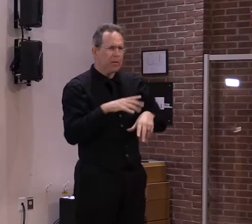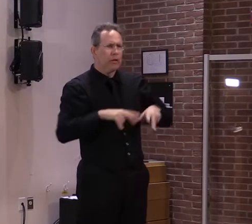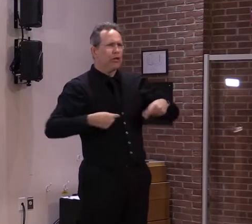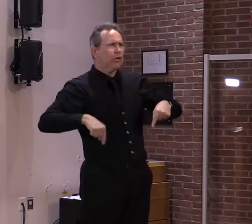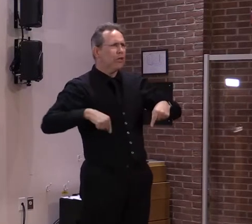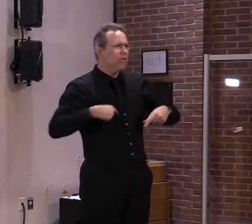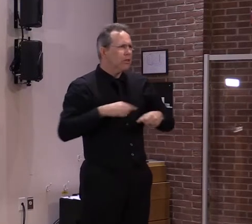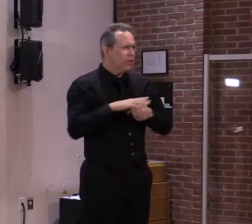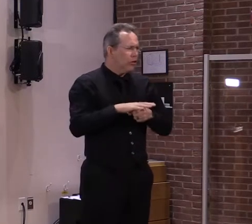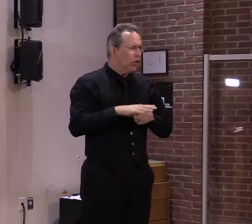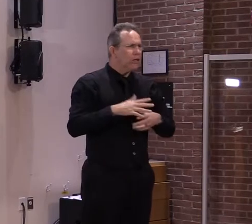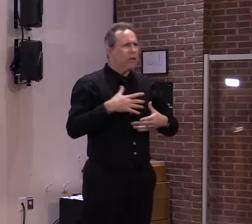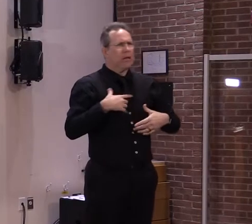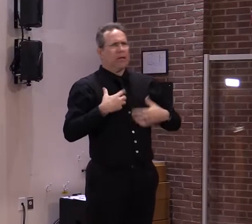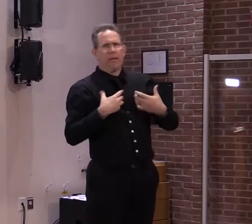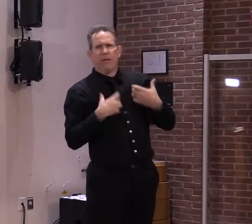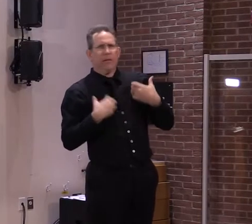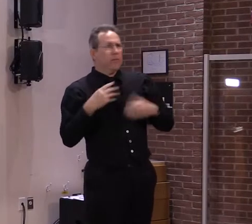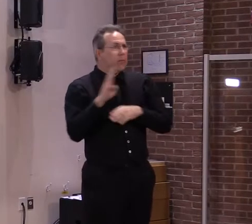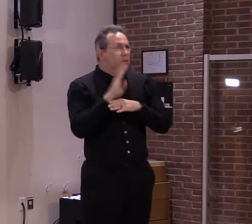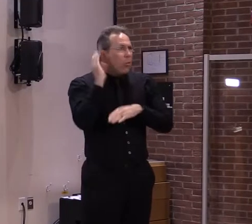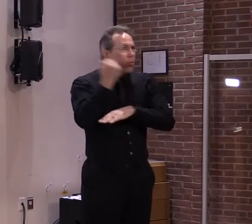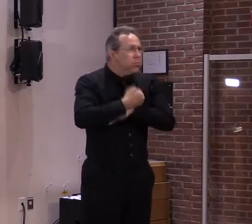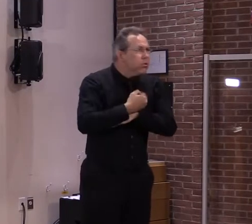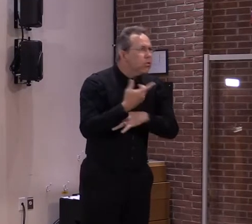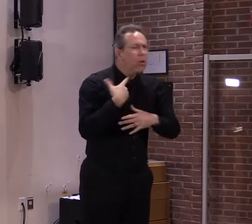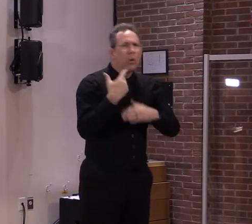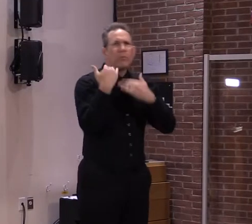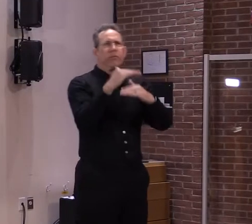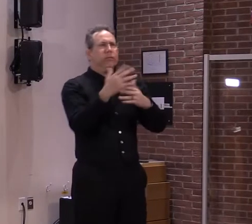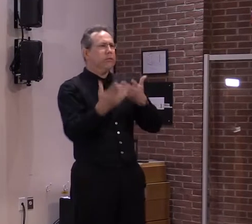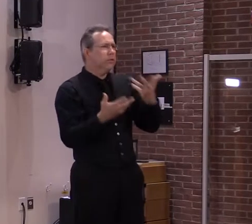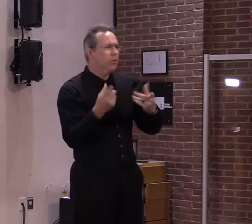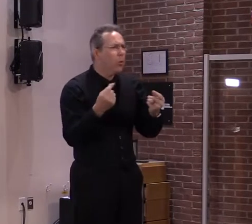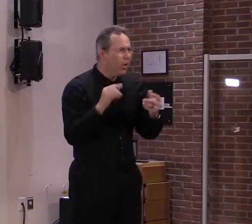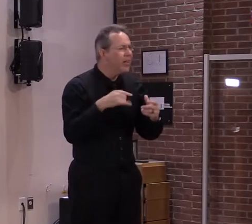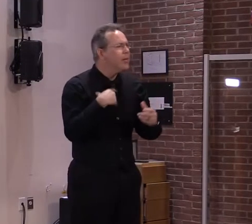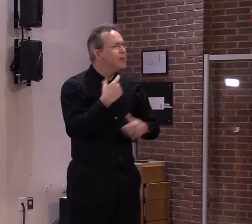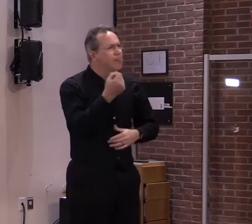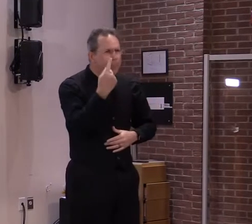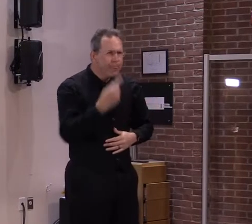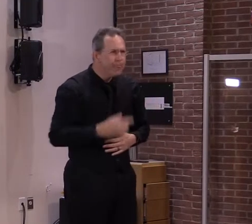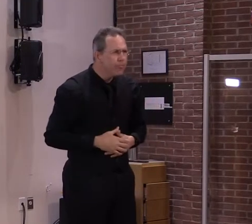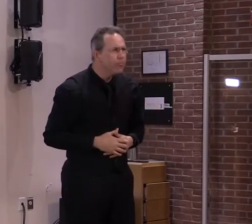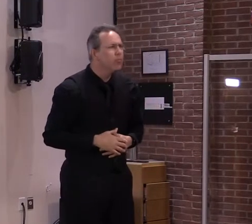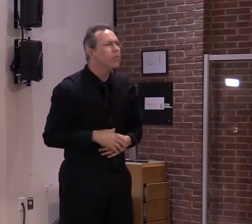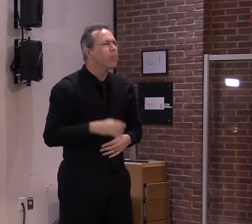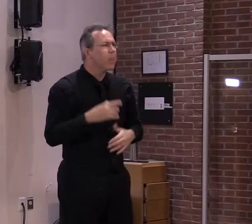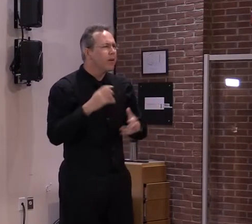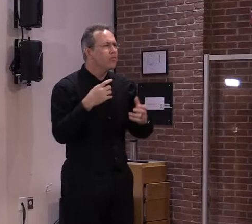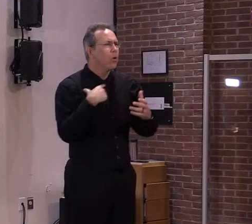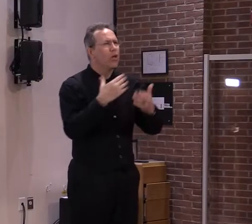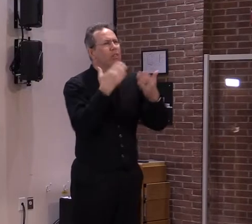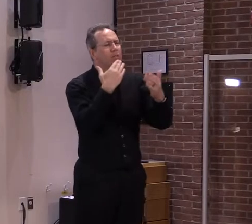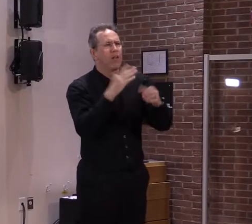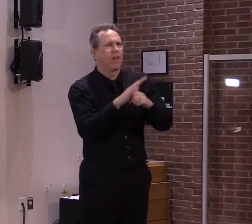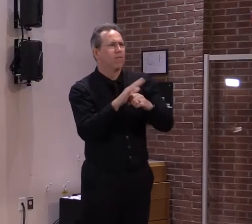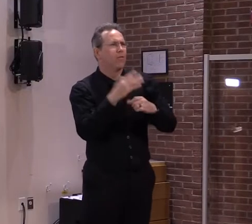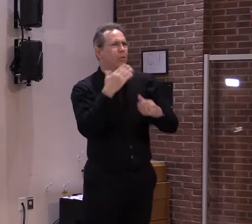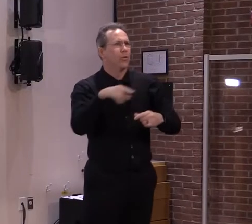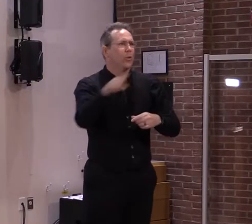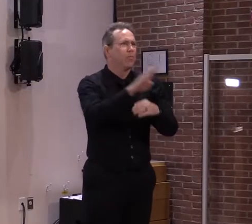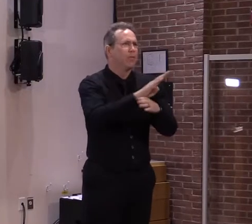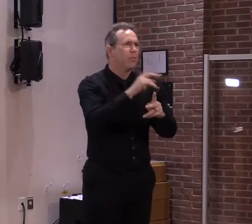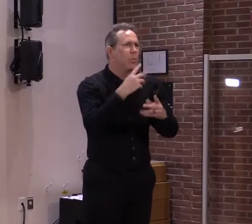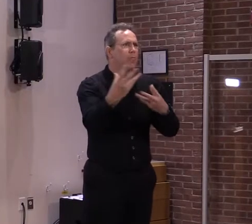caused. There is no amount of thanks I can give you that will adequately recognize how much you have done for